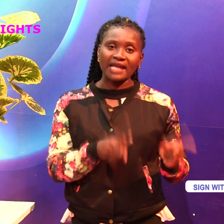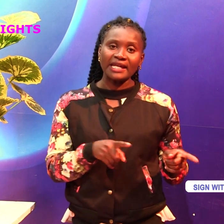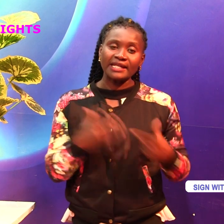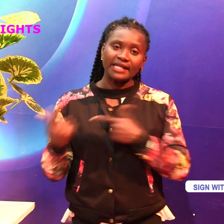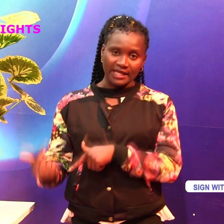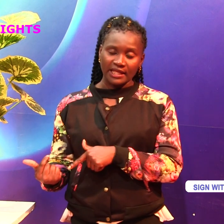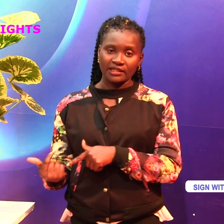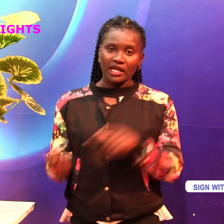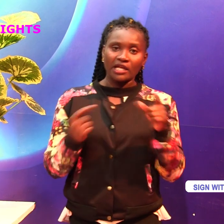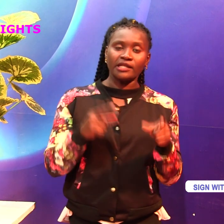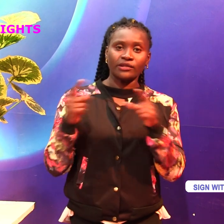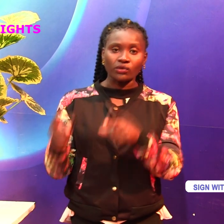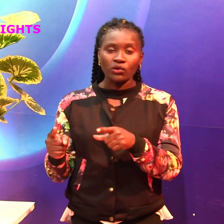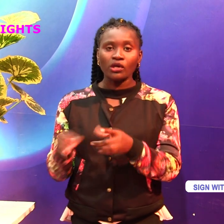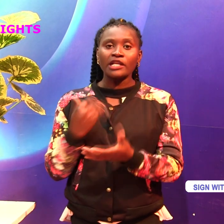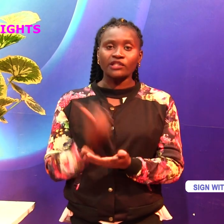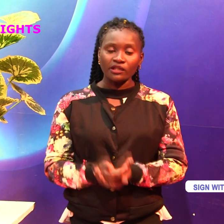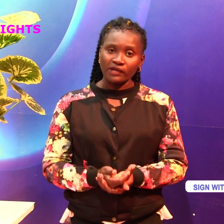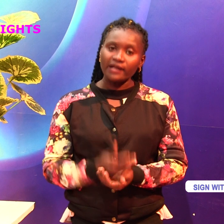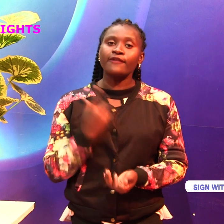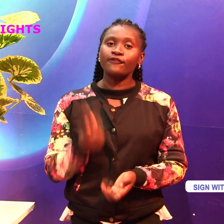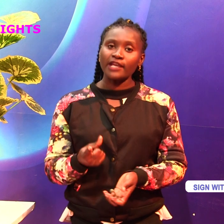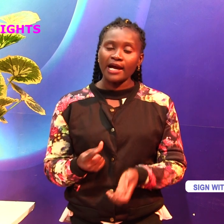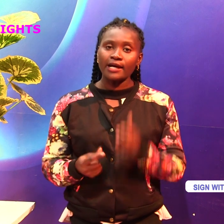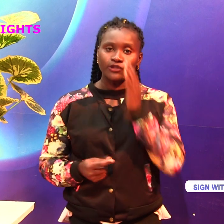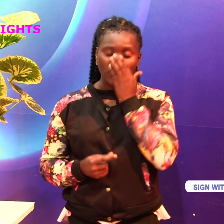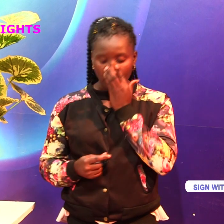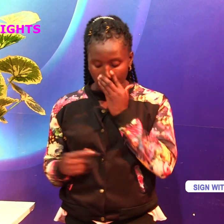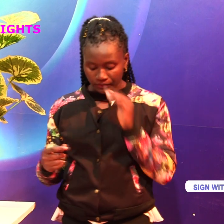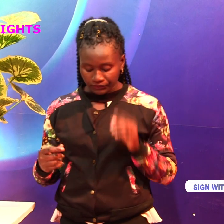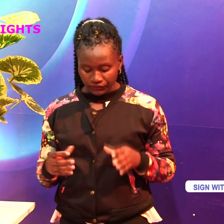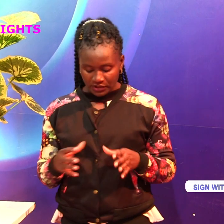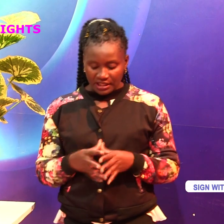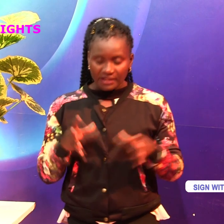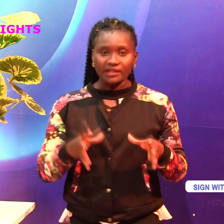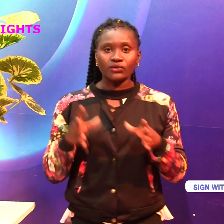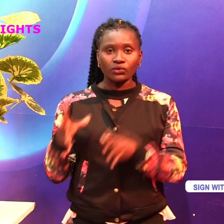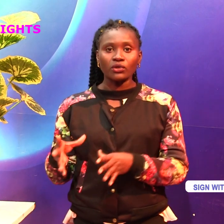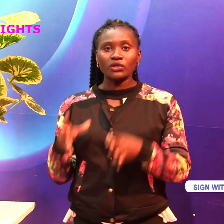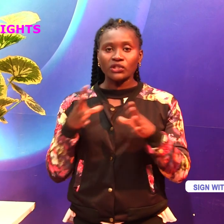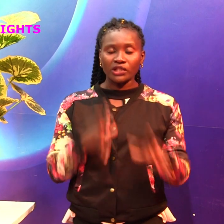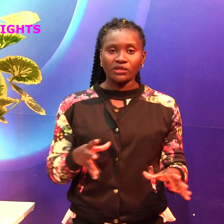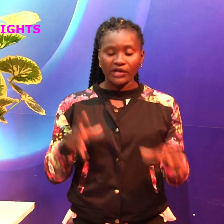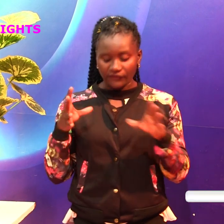signed English. It is true, children fear trouble. It is true, children